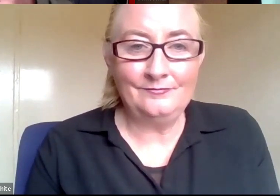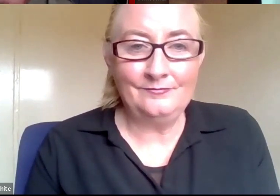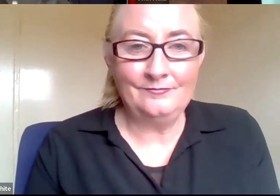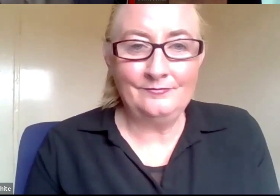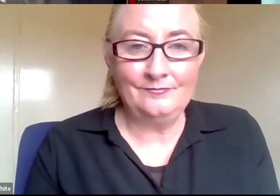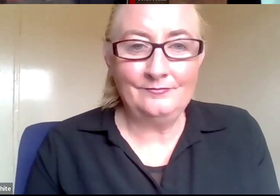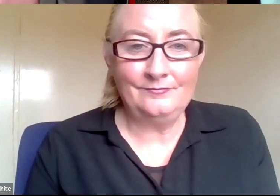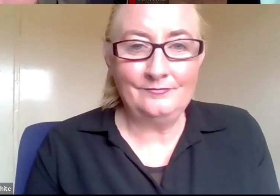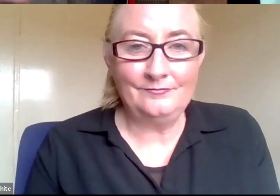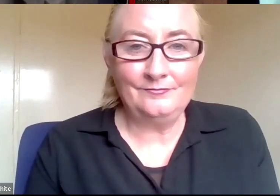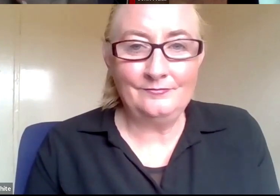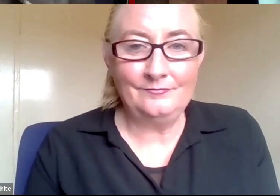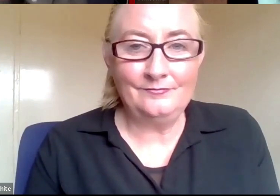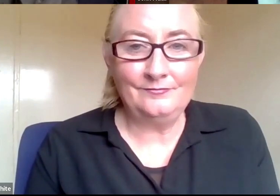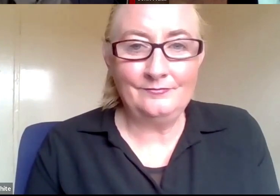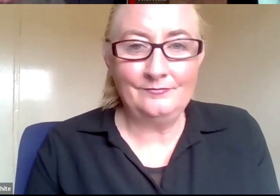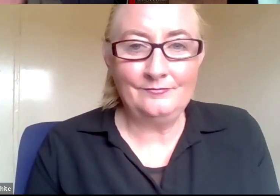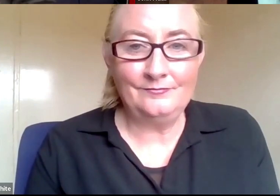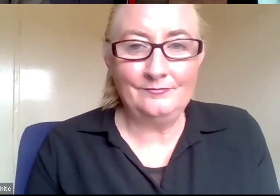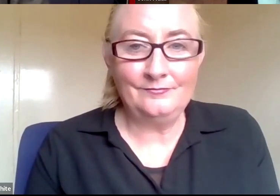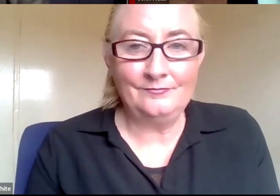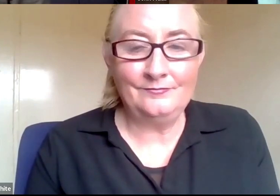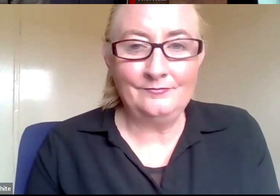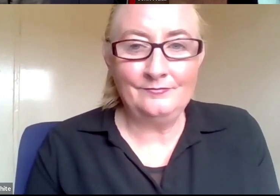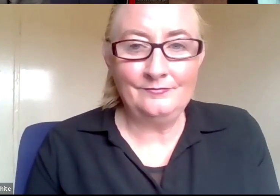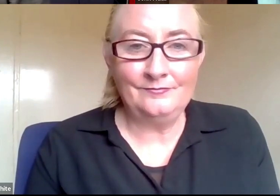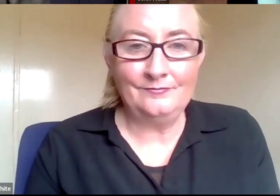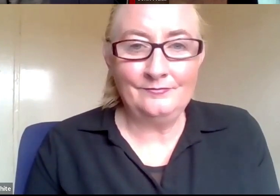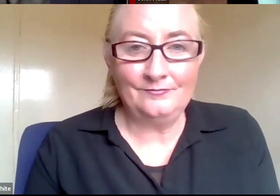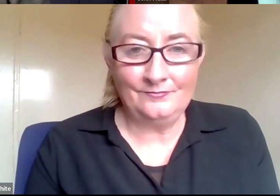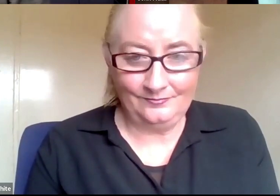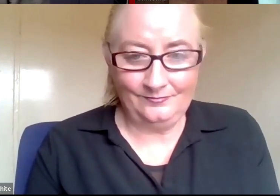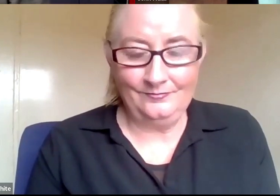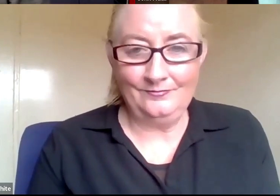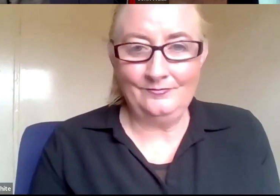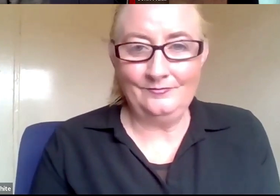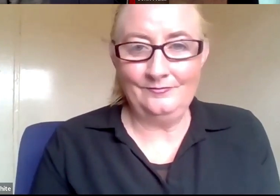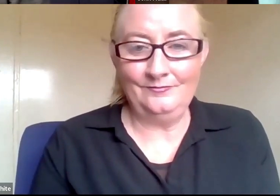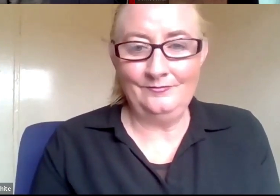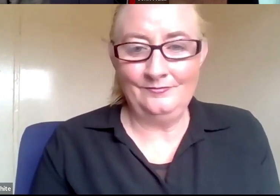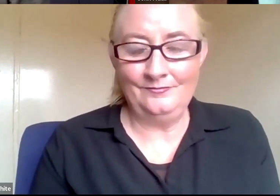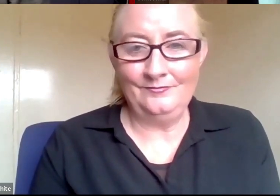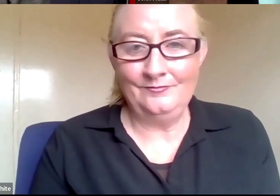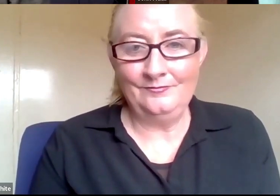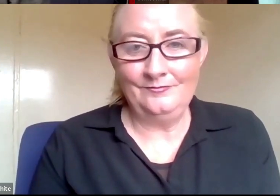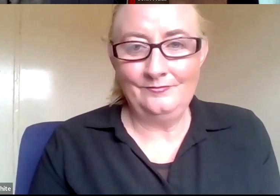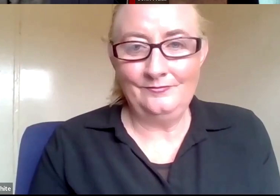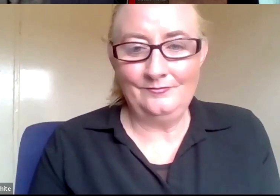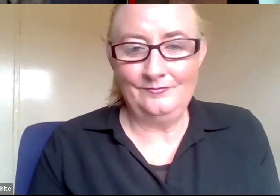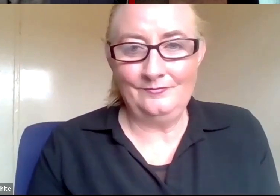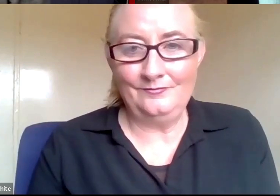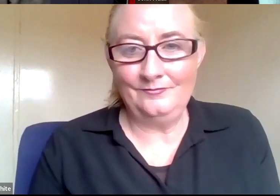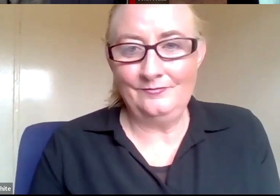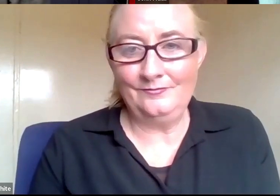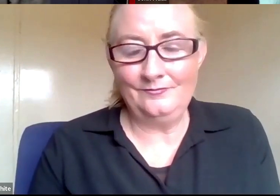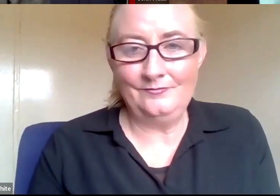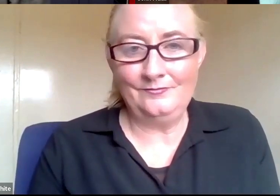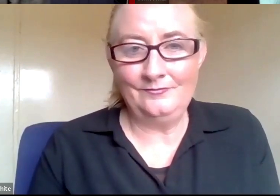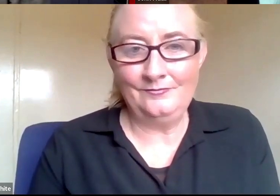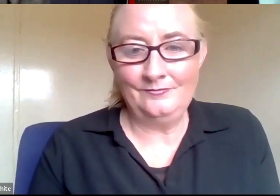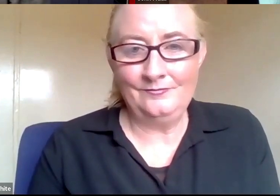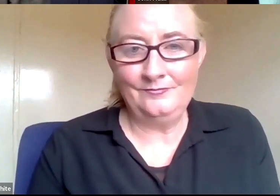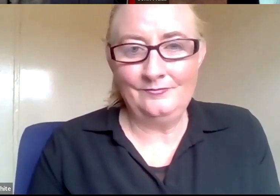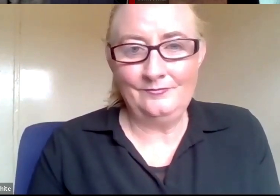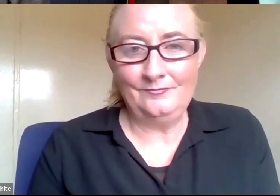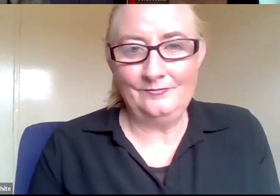Apologies. So which project has been the most interesting for you to be part of or to consult